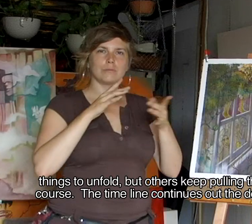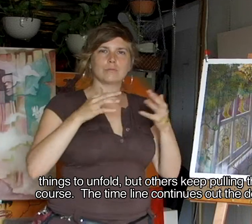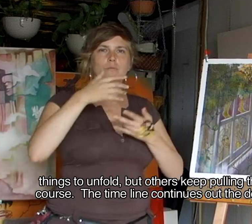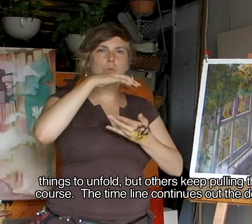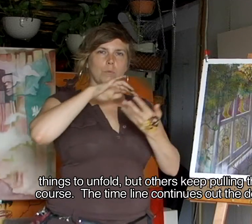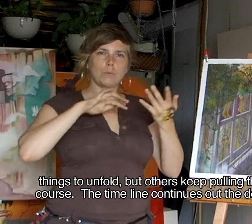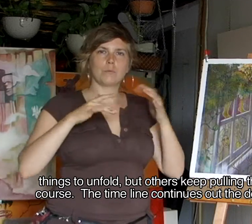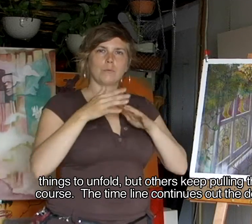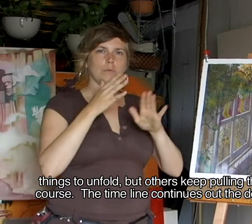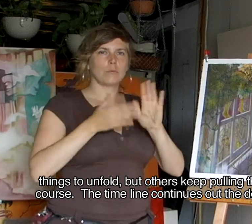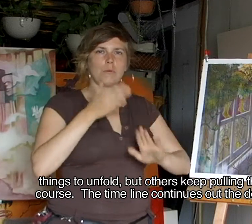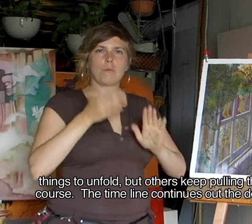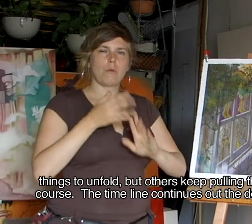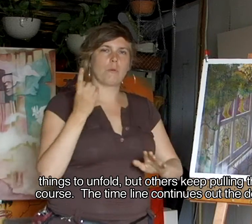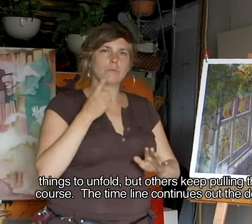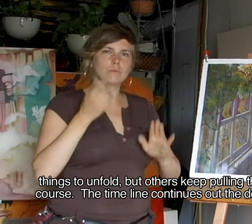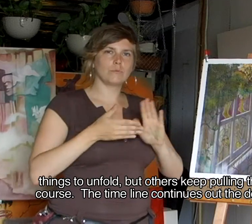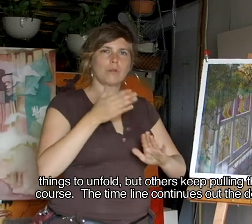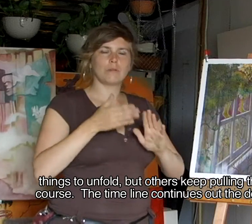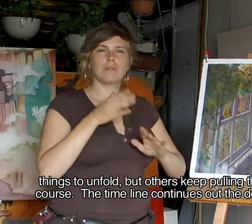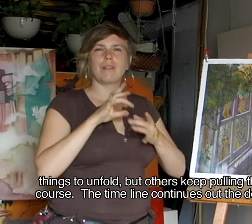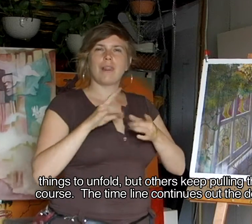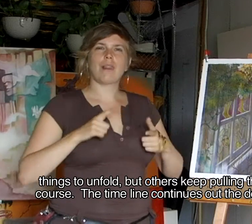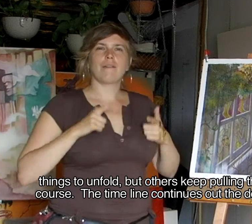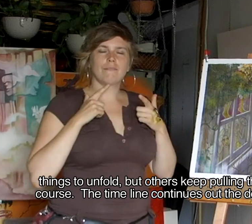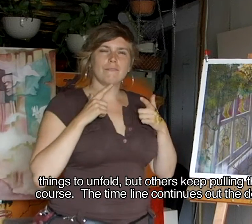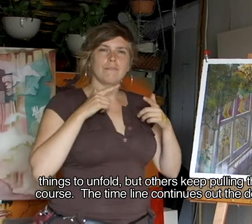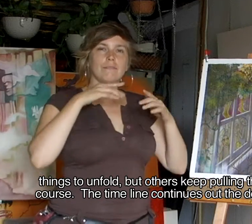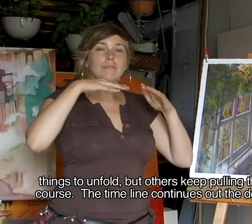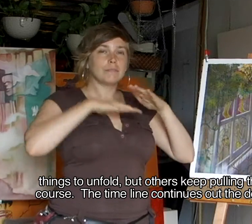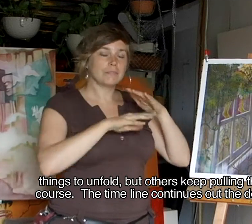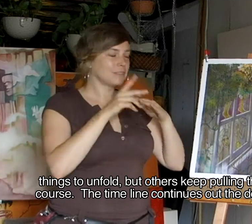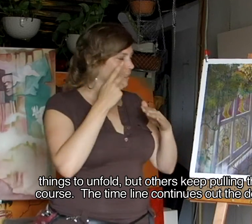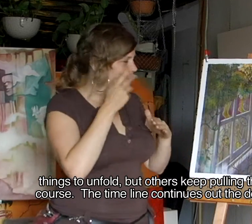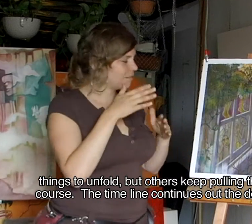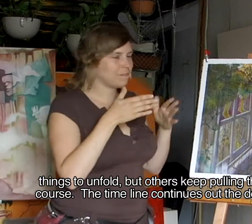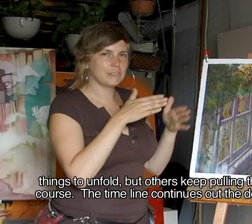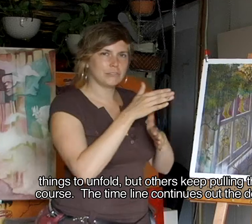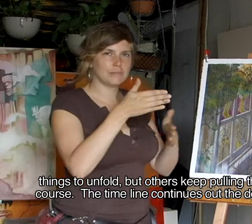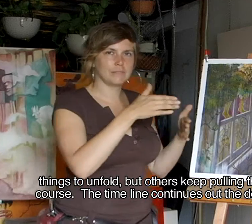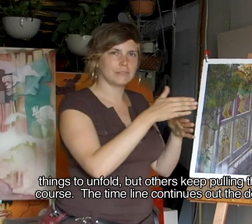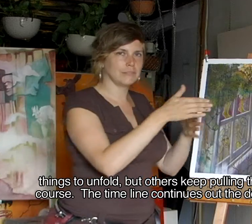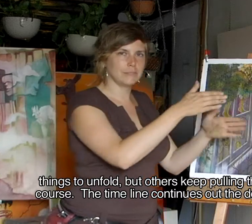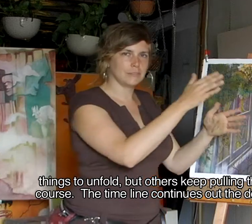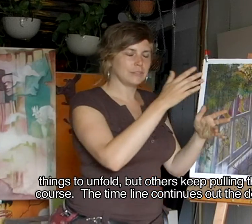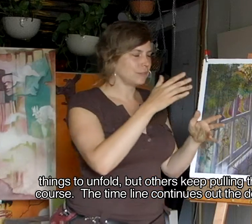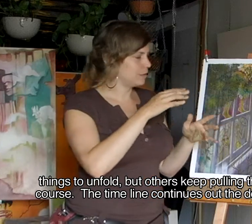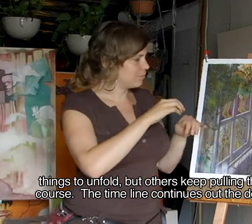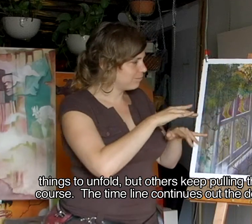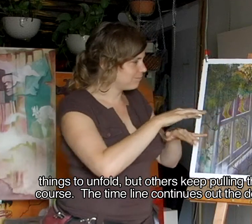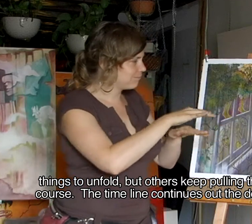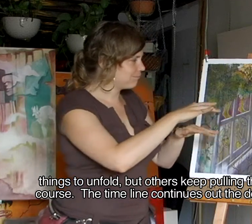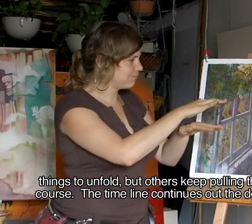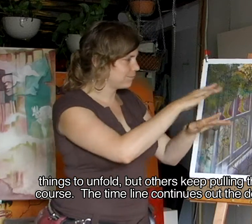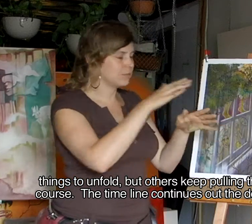line mark the many years and years of history. There are hands pulling the timeline in different